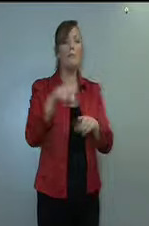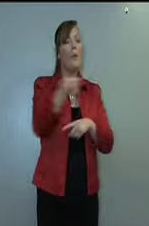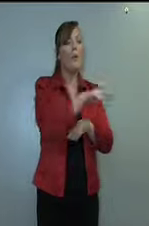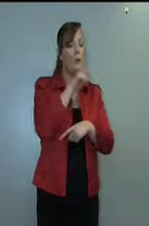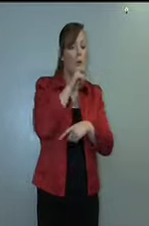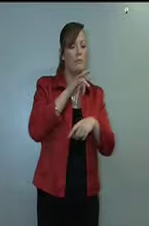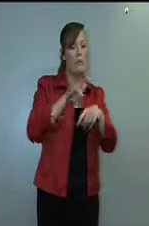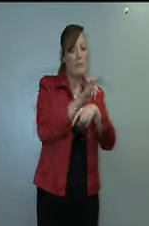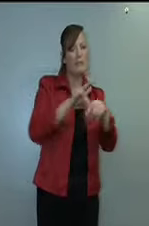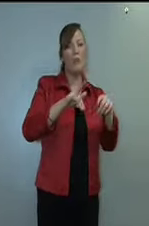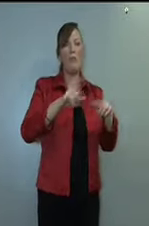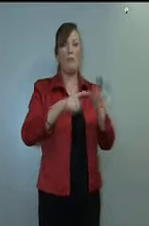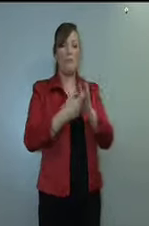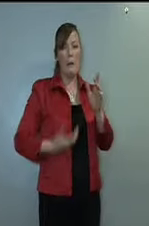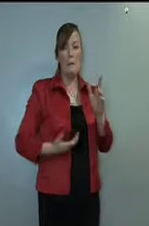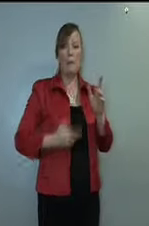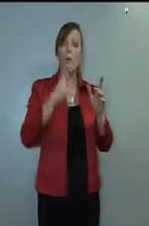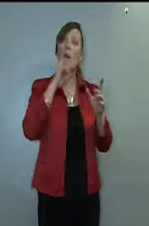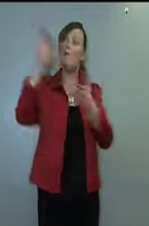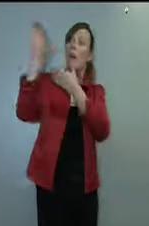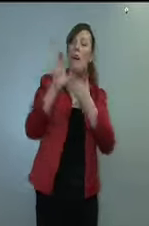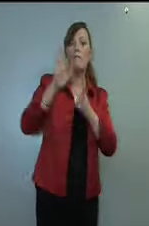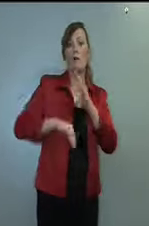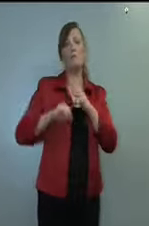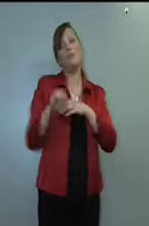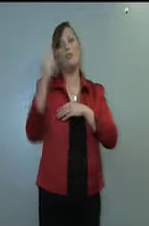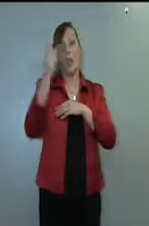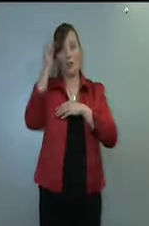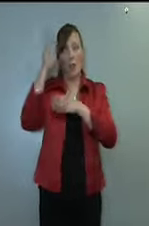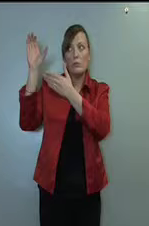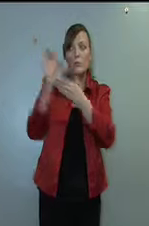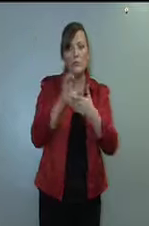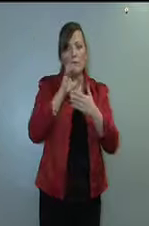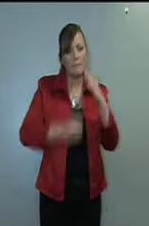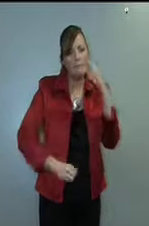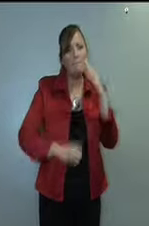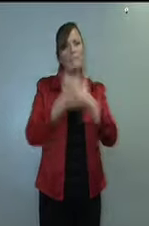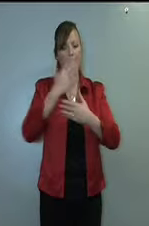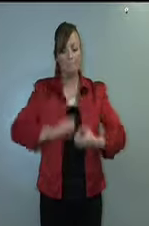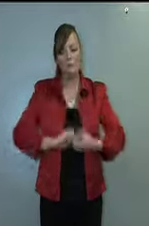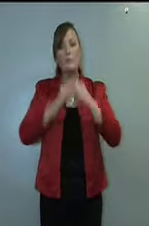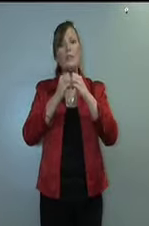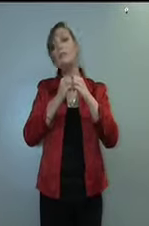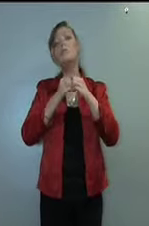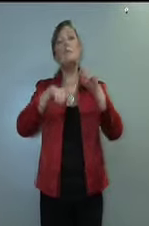Plan Ahead was a training programme to support organisations funded by the Scottish Arts Council to